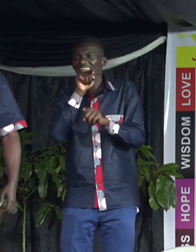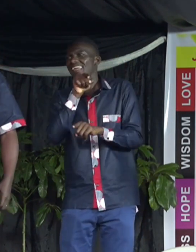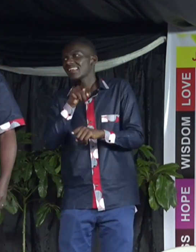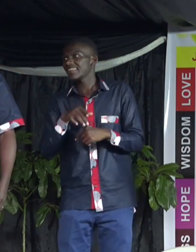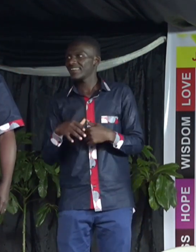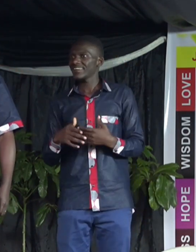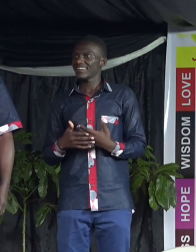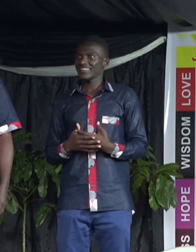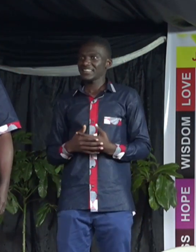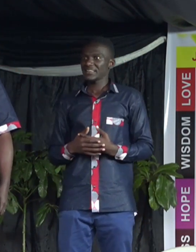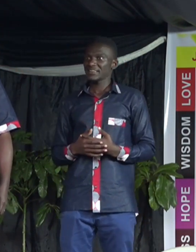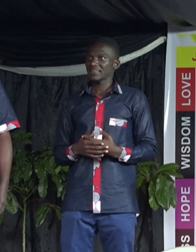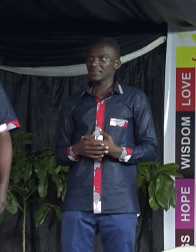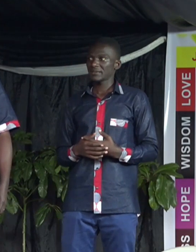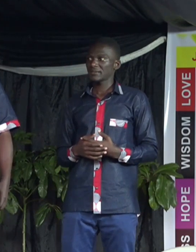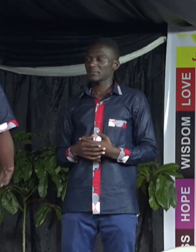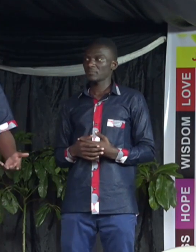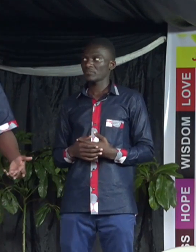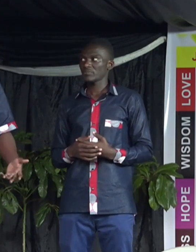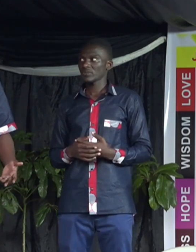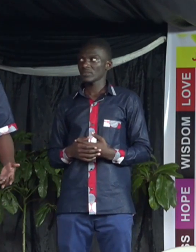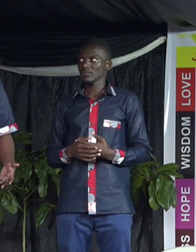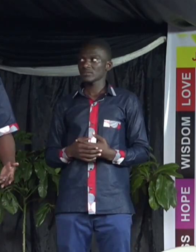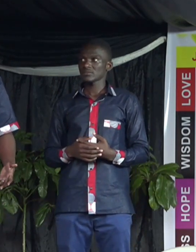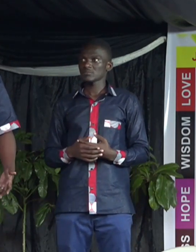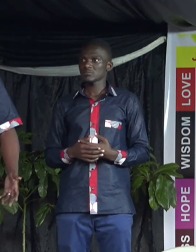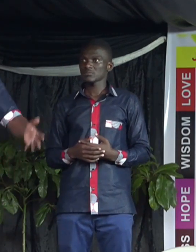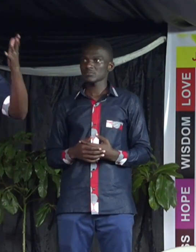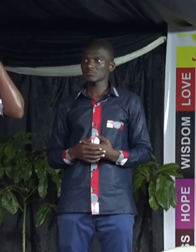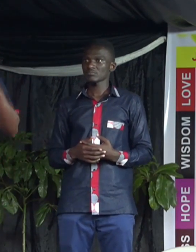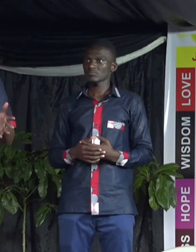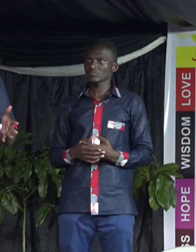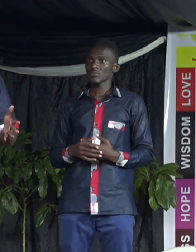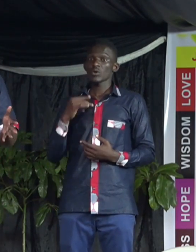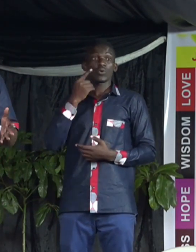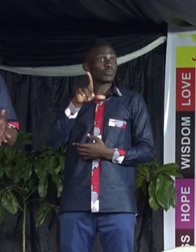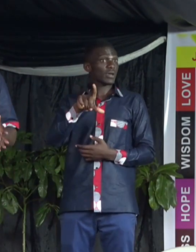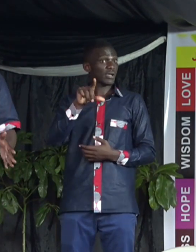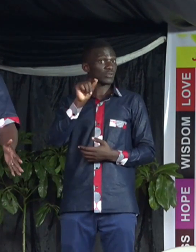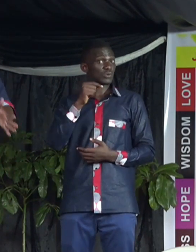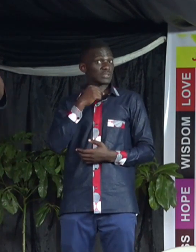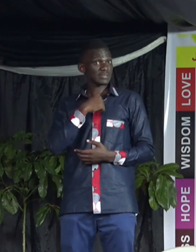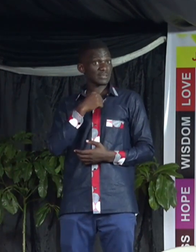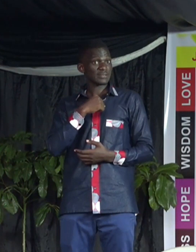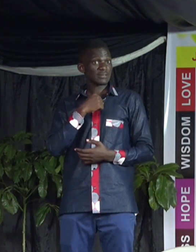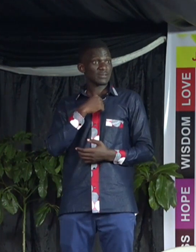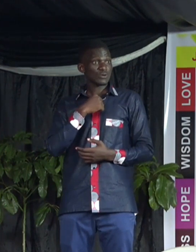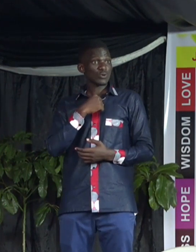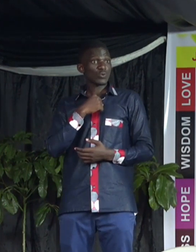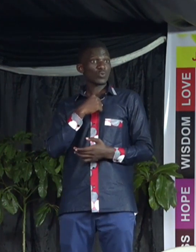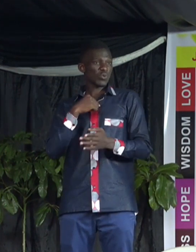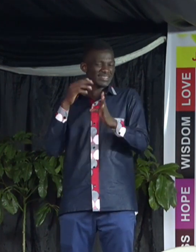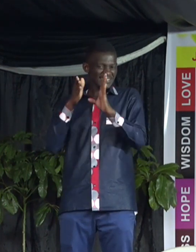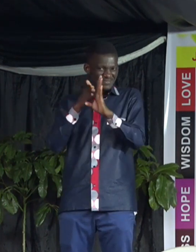they choose that one of all? Owange, my friend, eyazironze, the one that chose, yalungamizibwa moyo